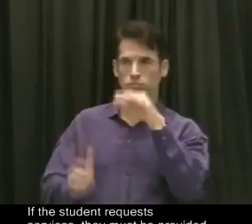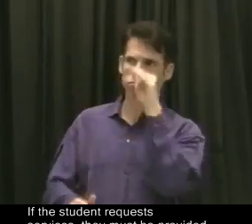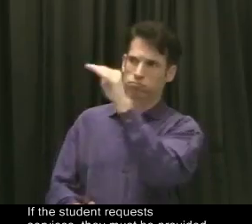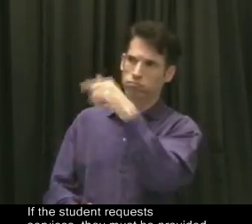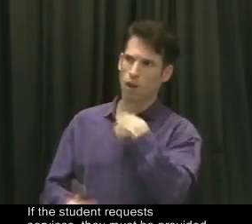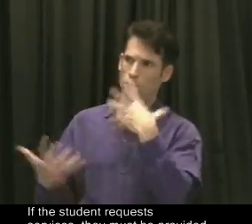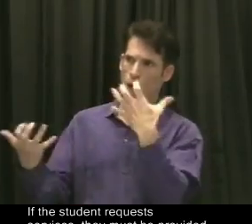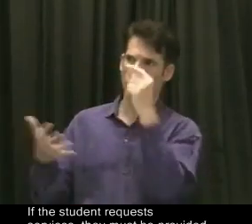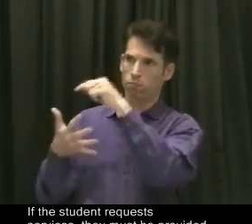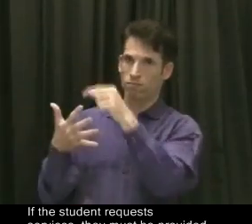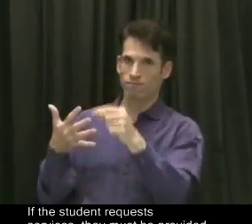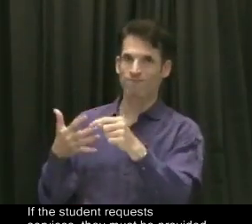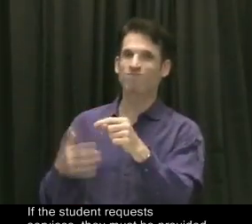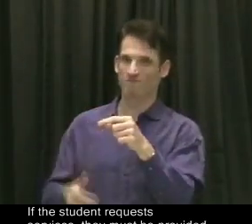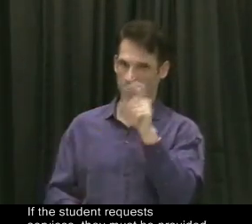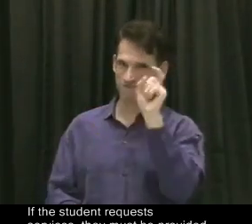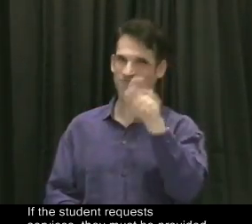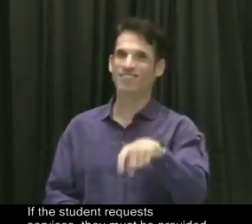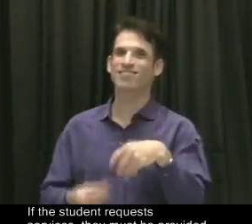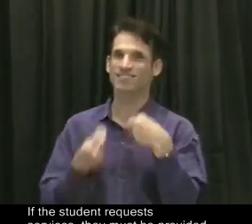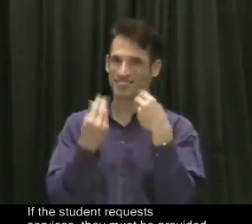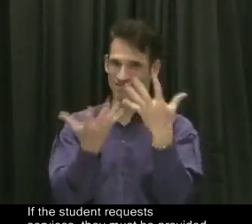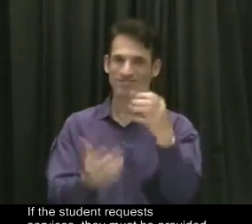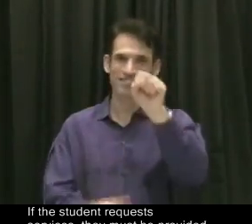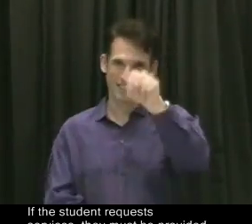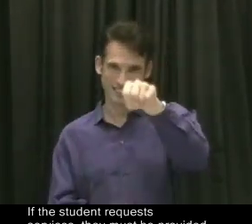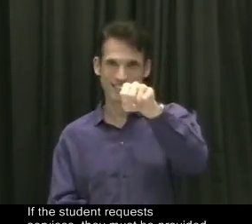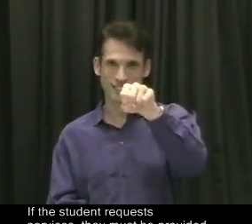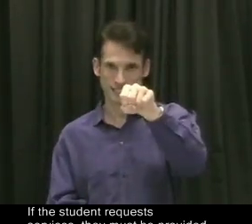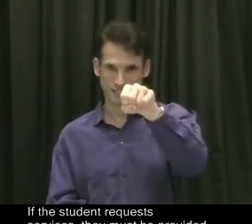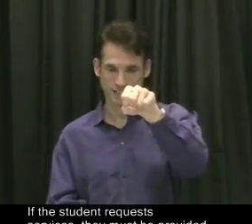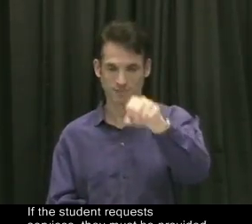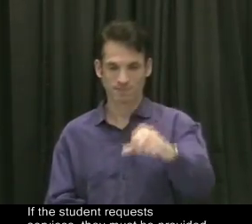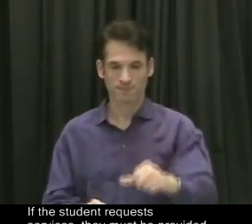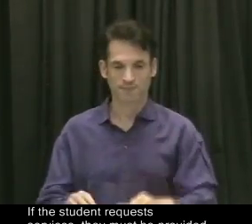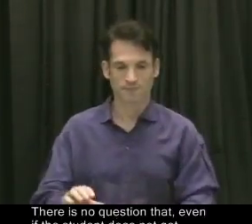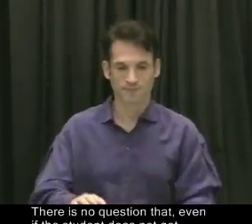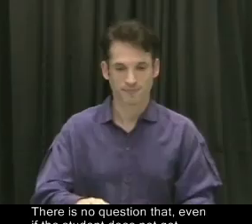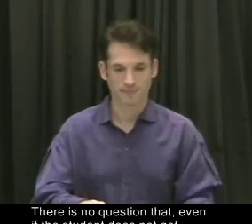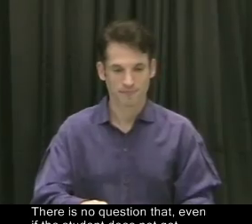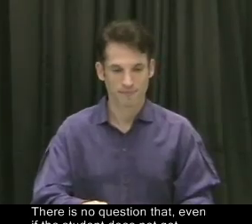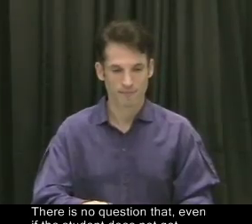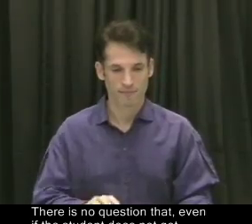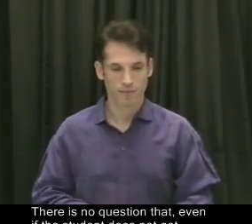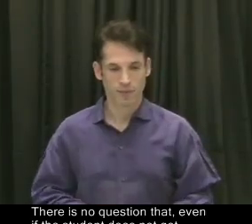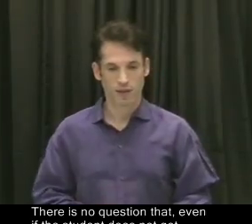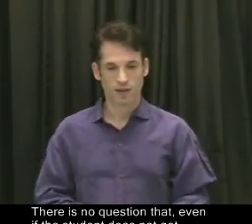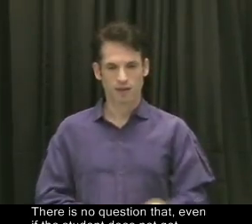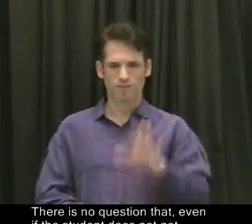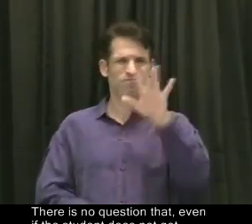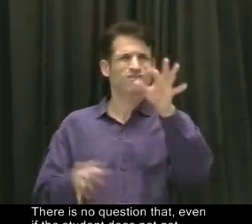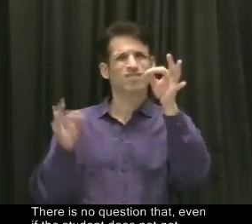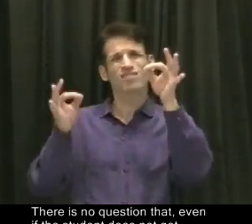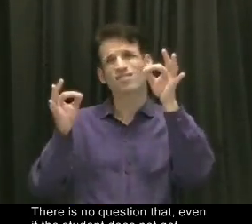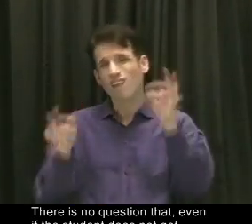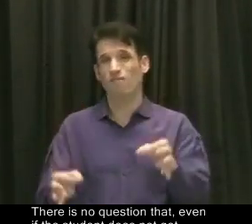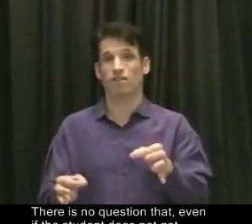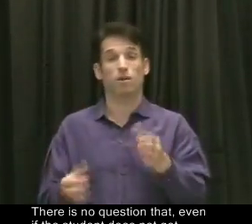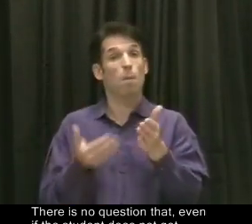If the student requests services, they must be provided. There is no question that, even if